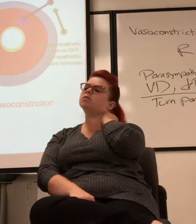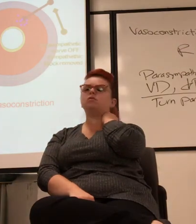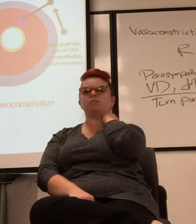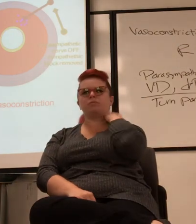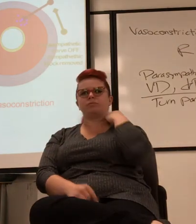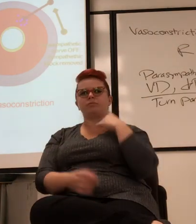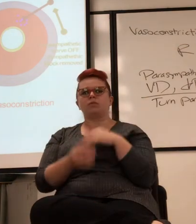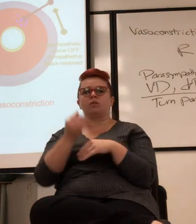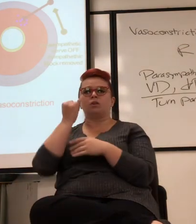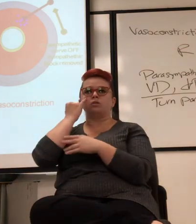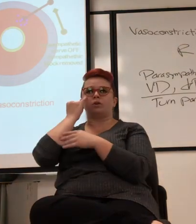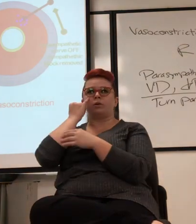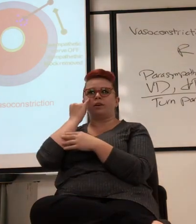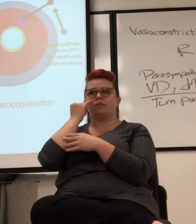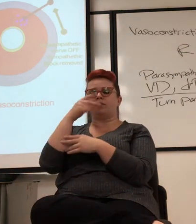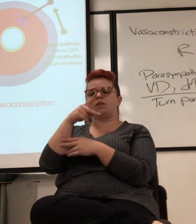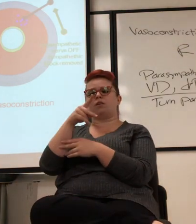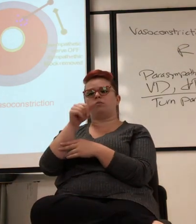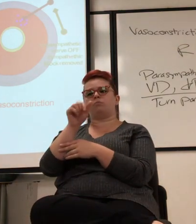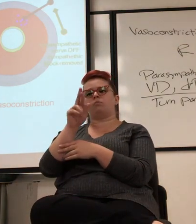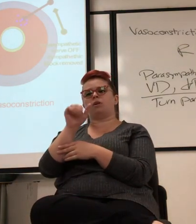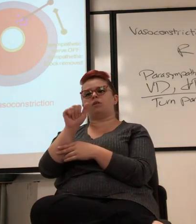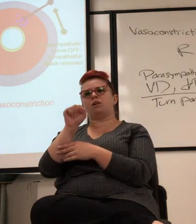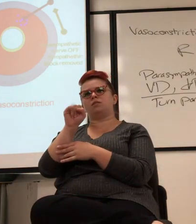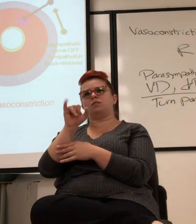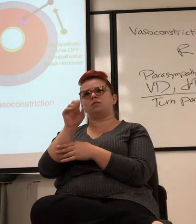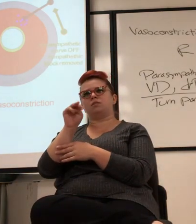Therefore, you're removing the sympathetic block.